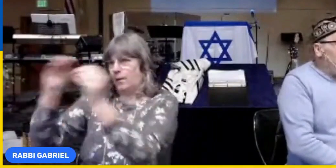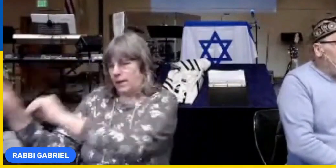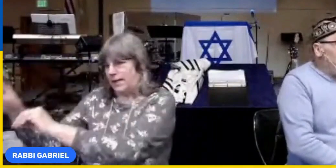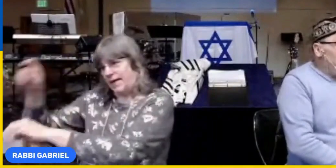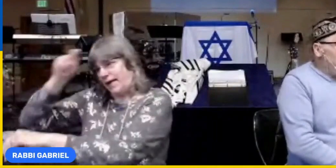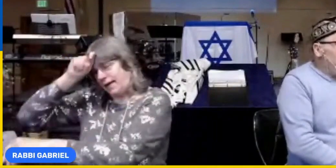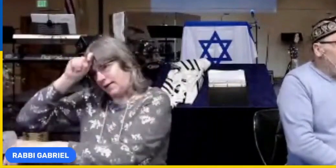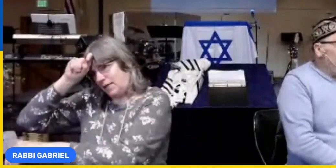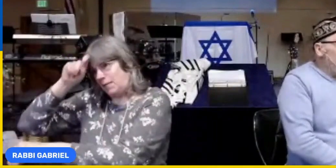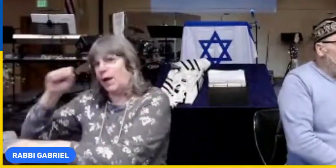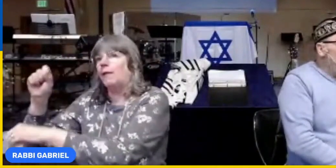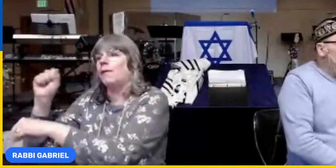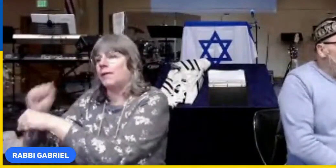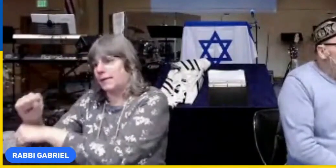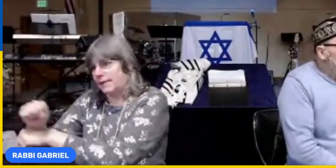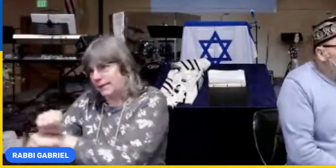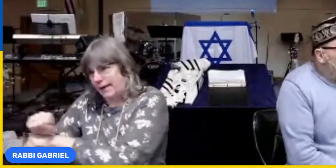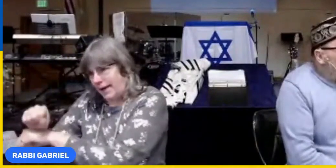in Egypt.